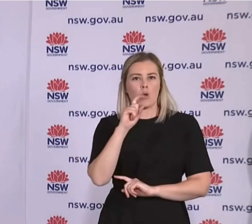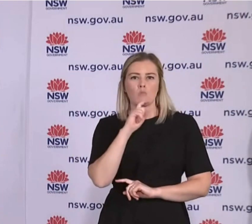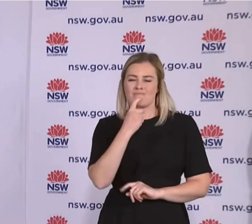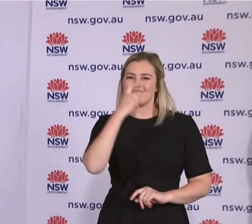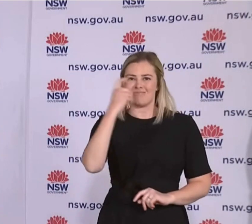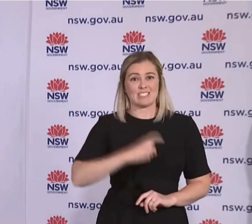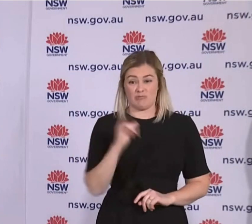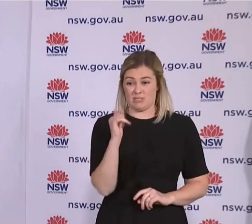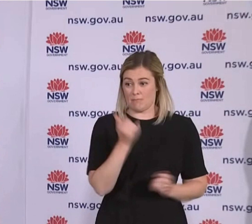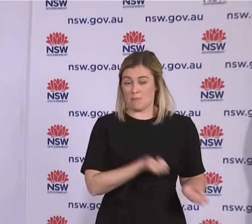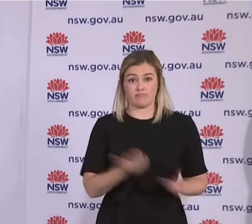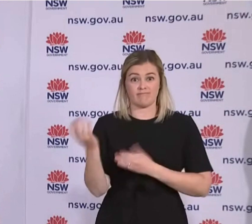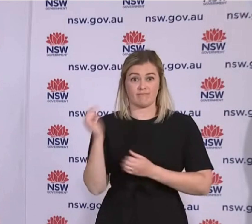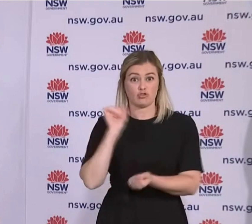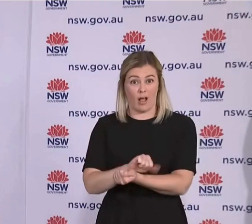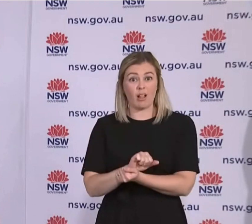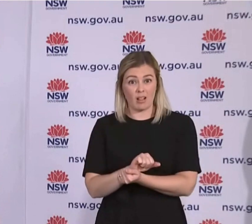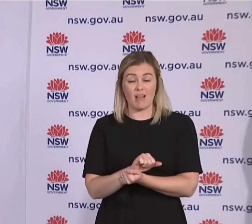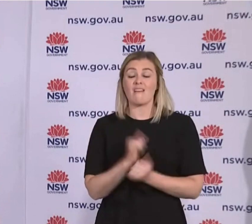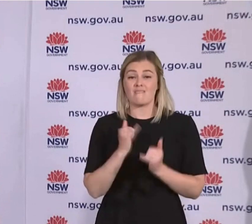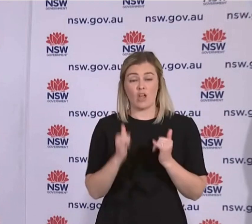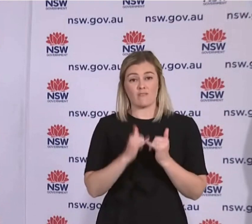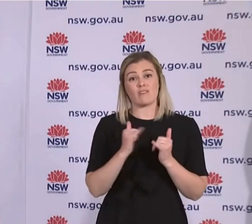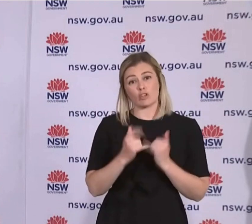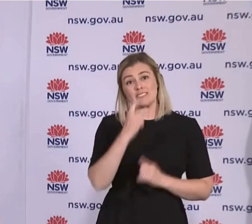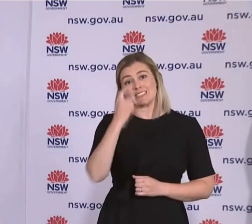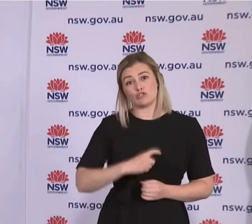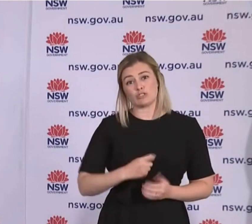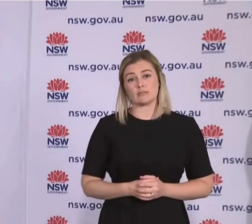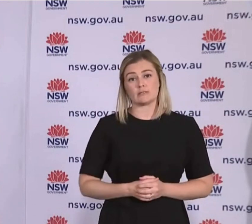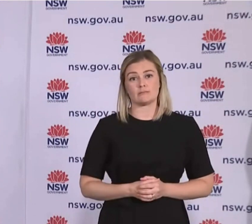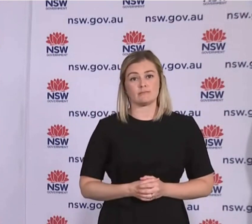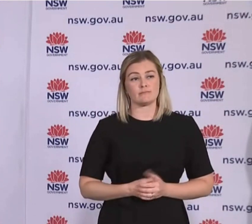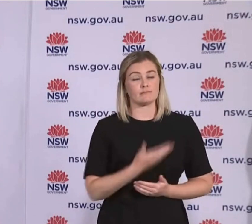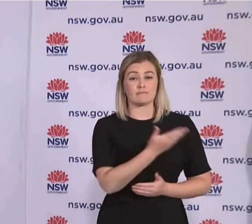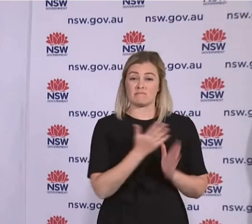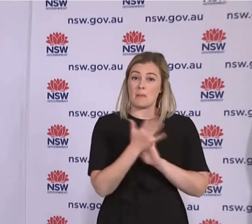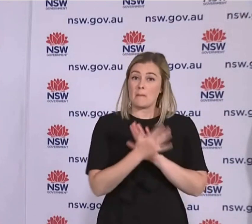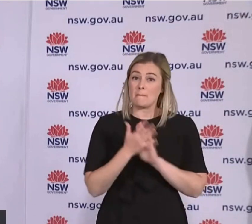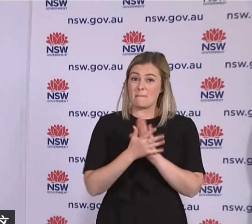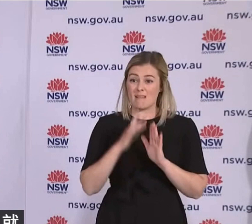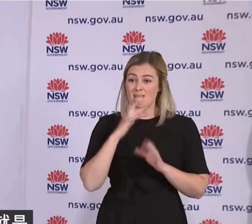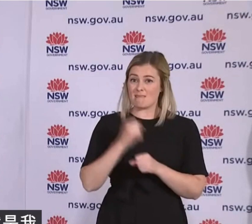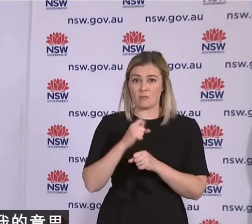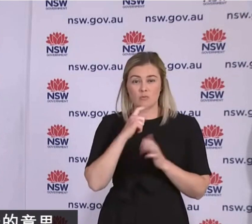minor misdemeanor. This is a serious criminal offence. So what's the government going to do to try and stamp it out? Oh, well, that's what I mean. We